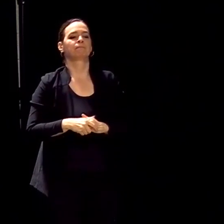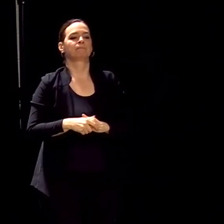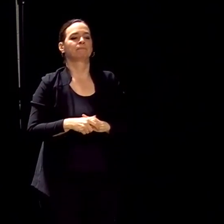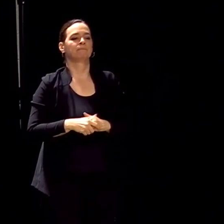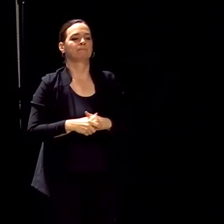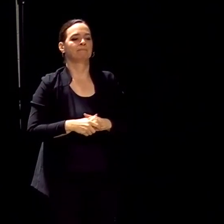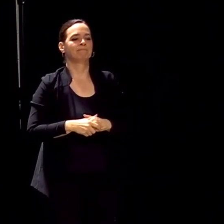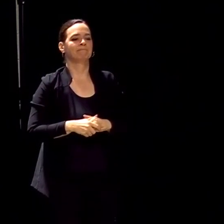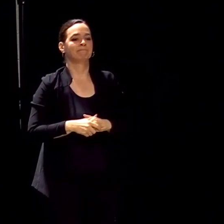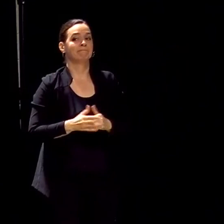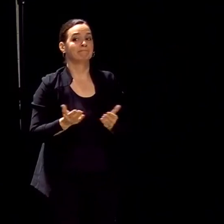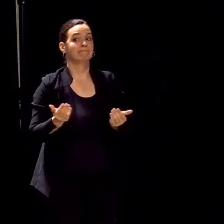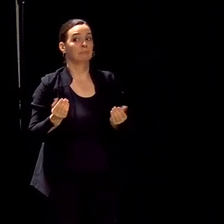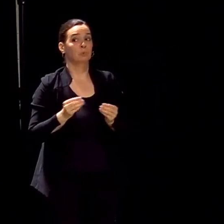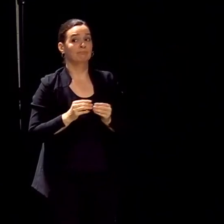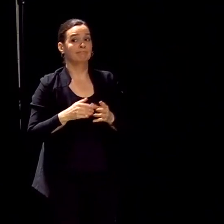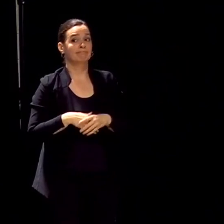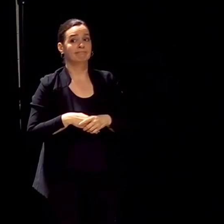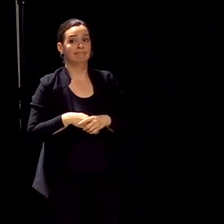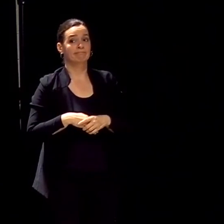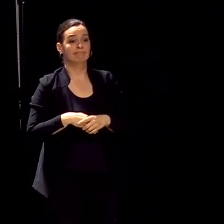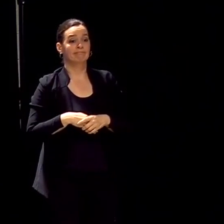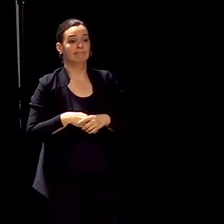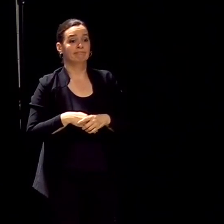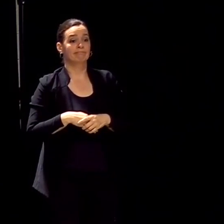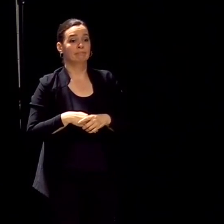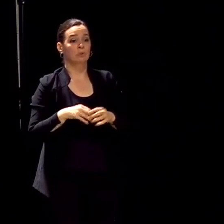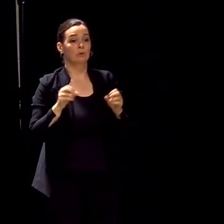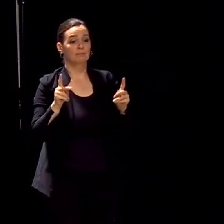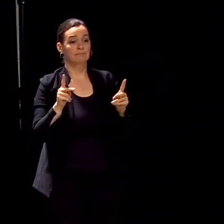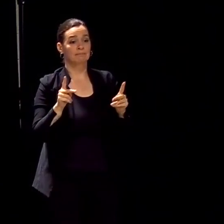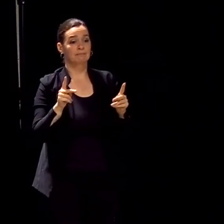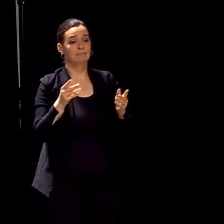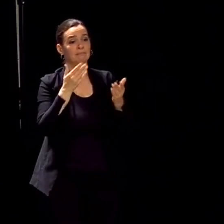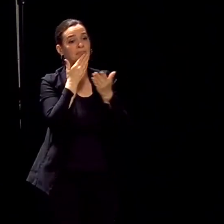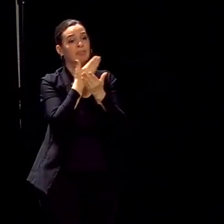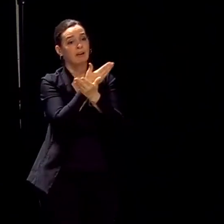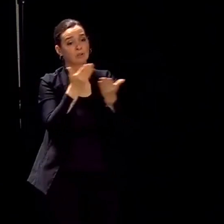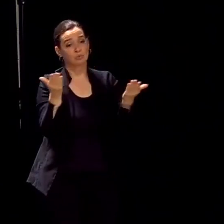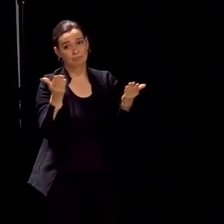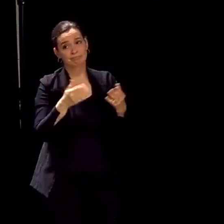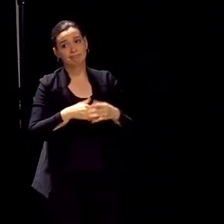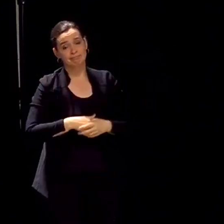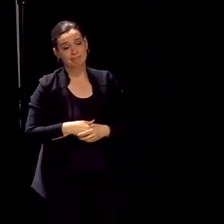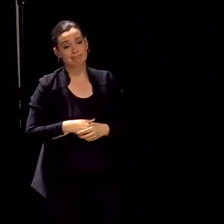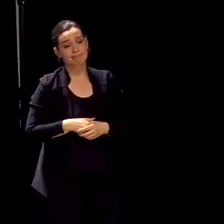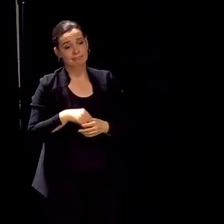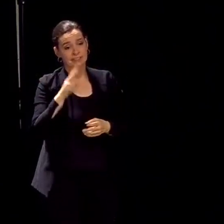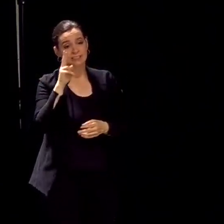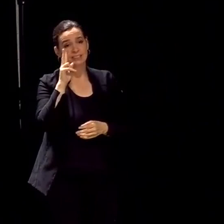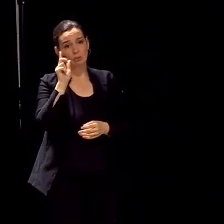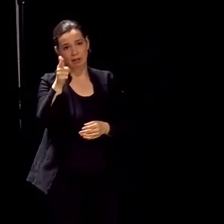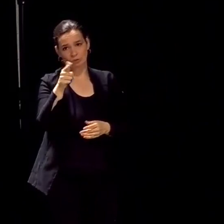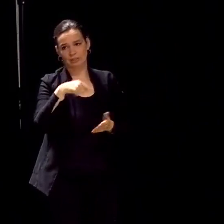Anything else? All right, folks. Thank you. We'll see you later this week.